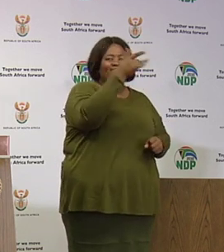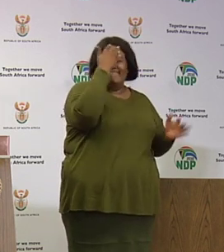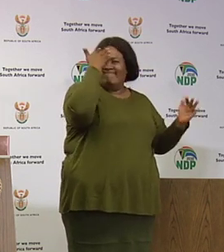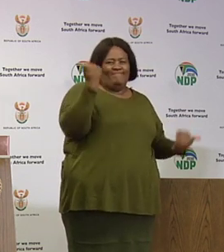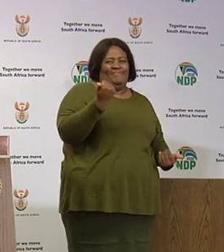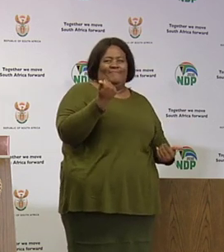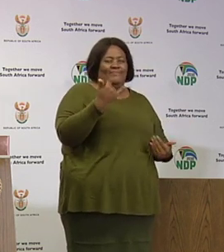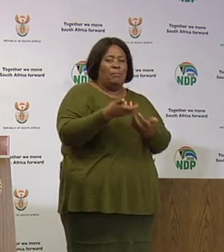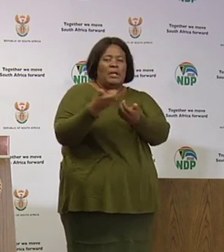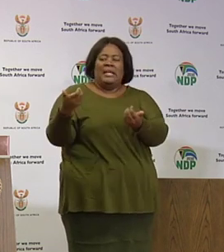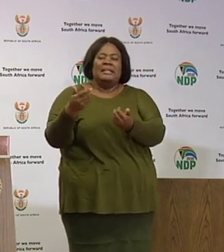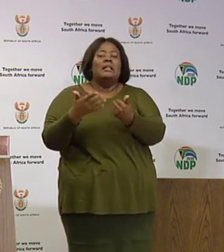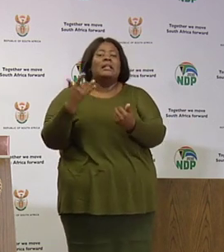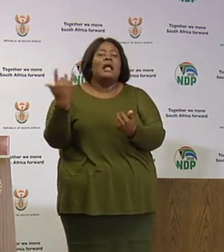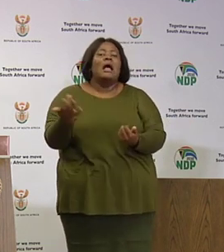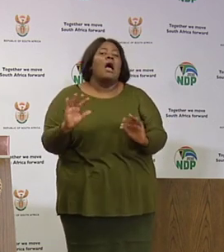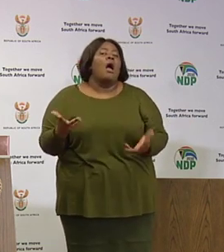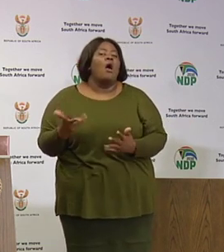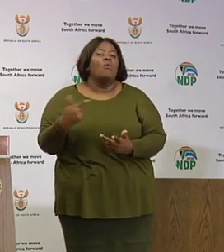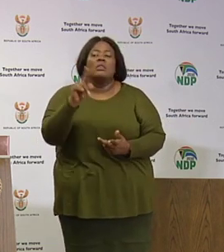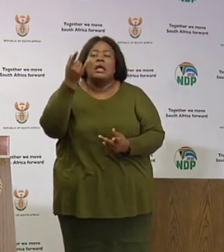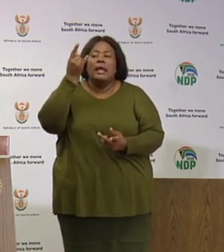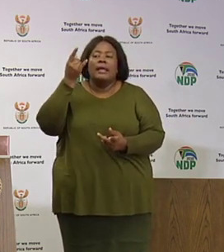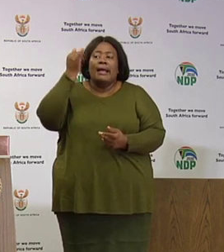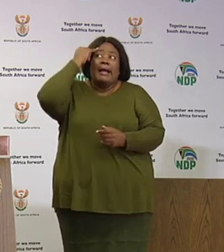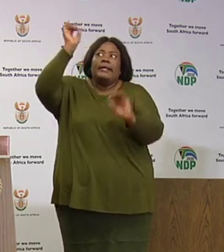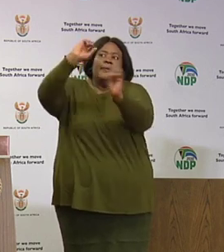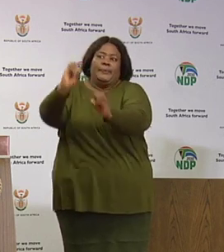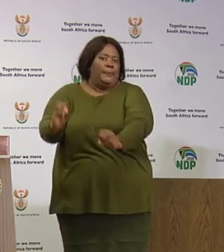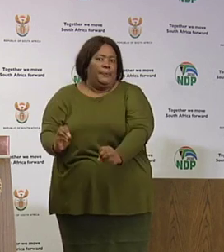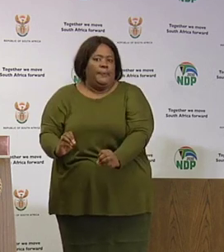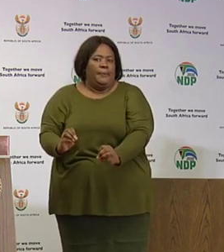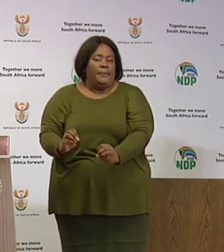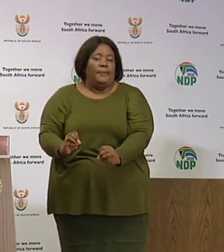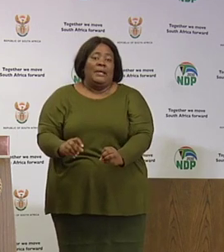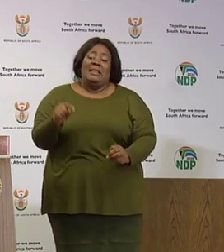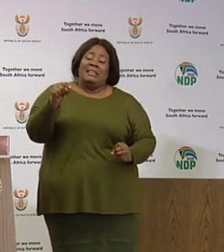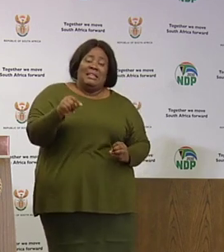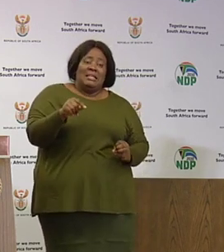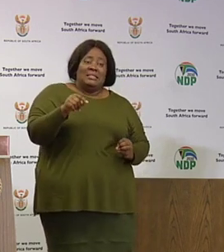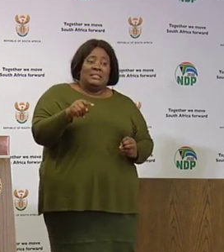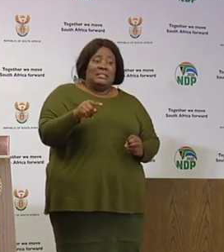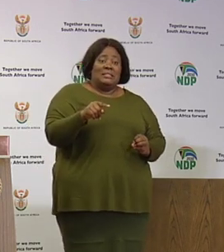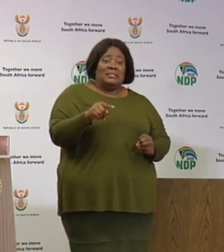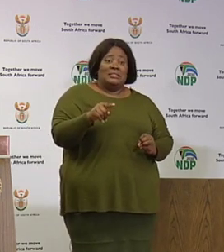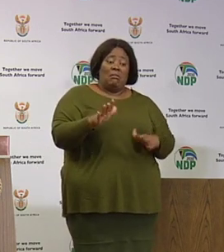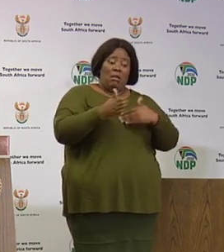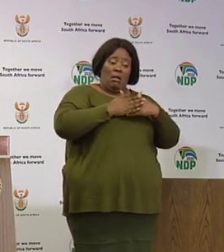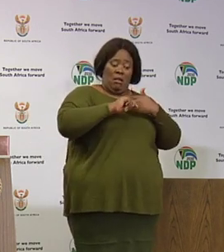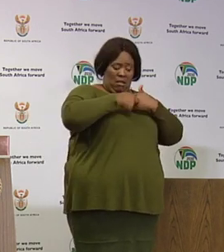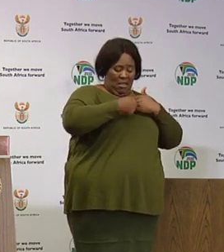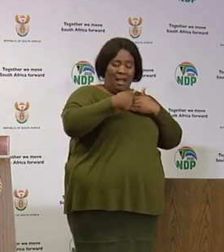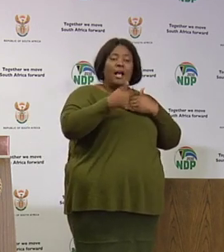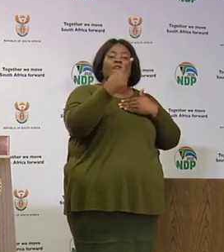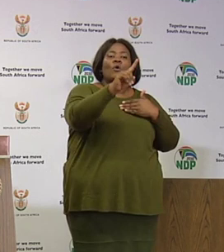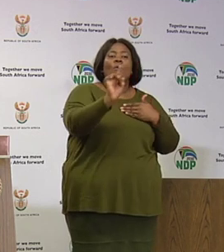like. They have no idea. This is a mission to save lives, as the president has